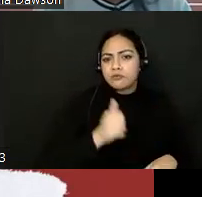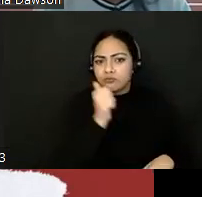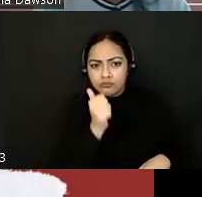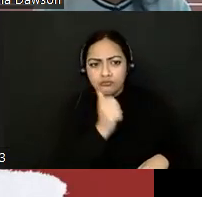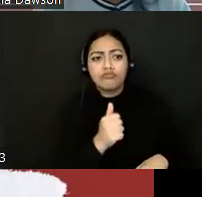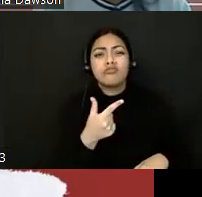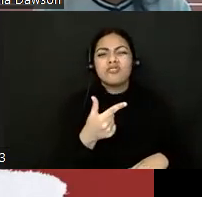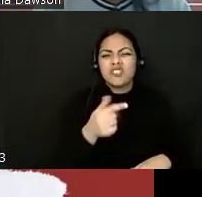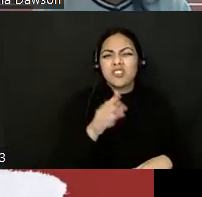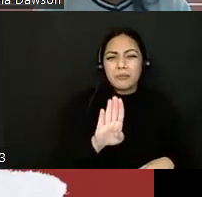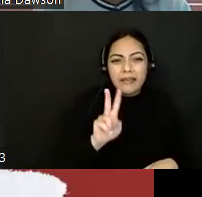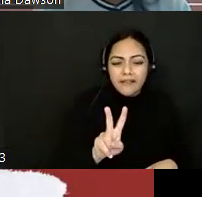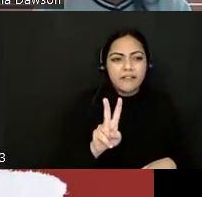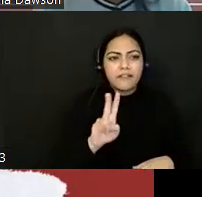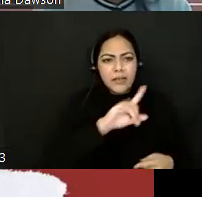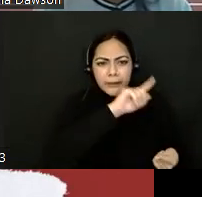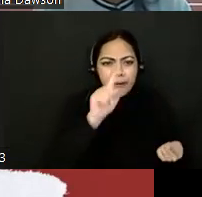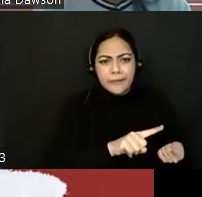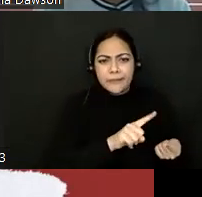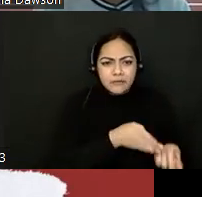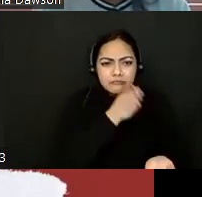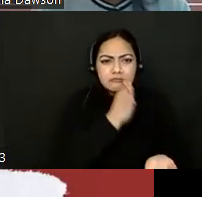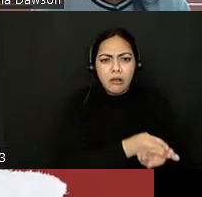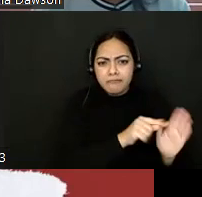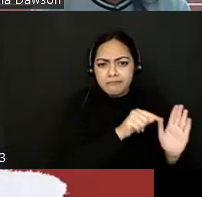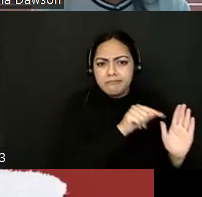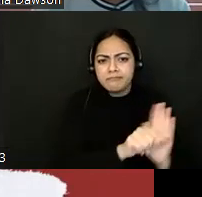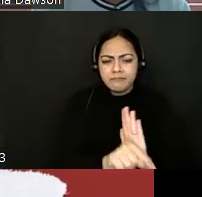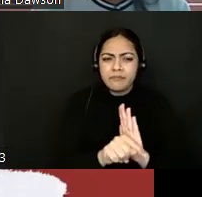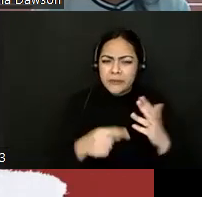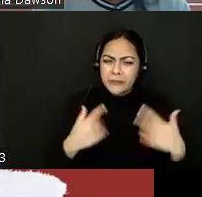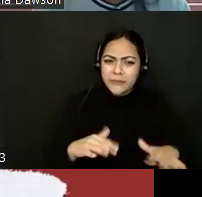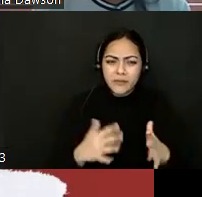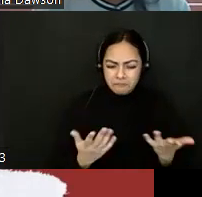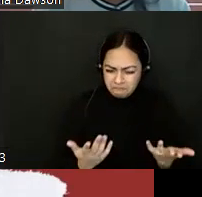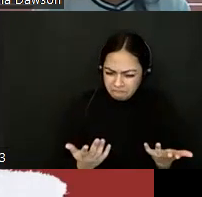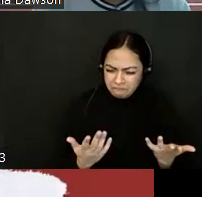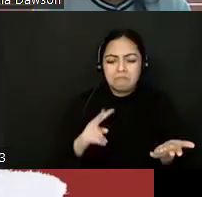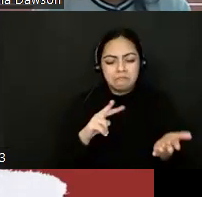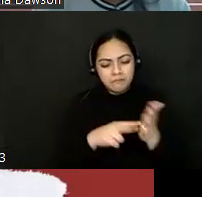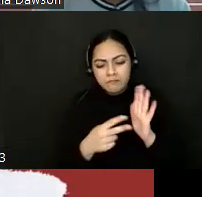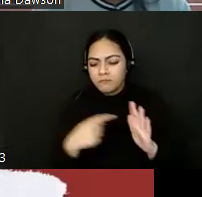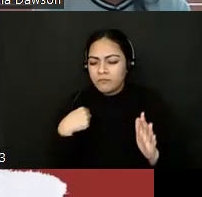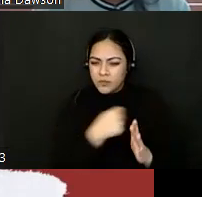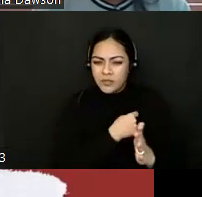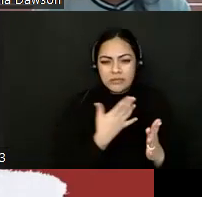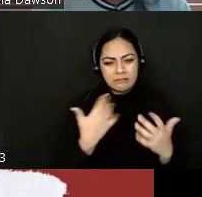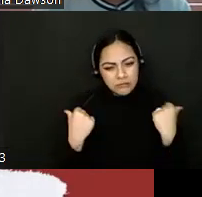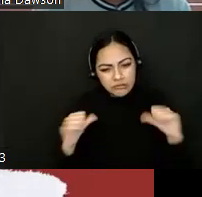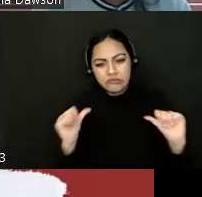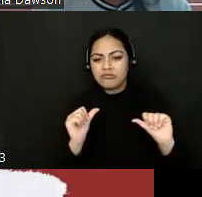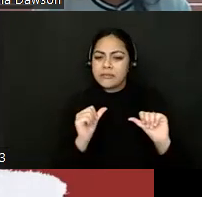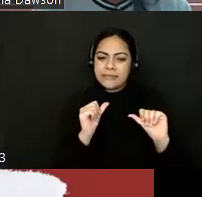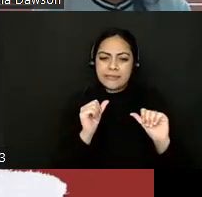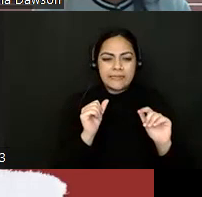And like the situation globally, we have made little effort to examine implementation processes and outcomes for